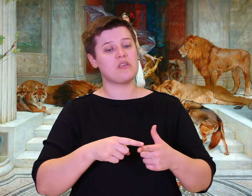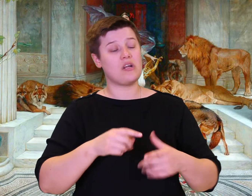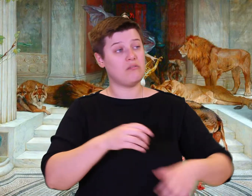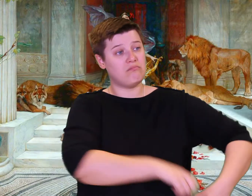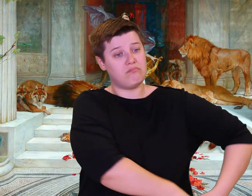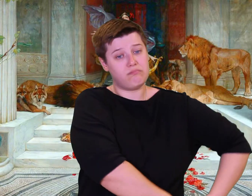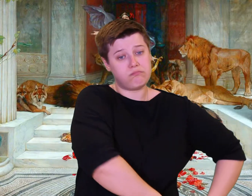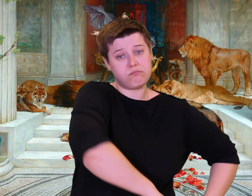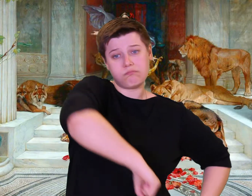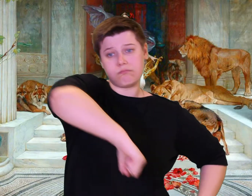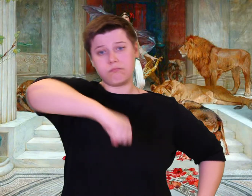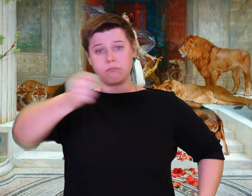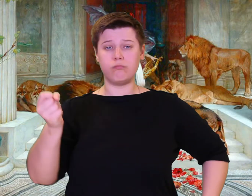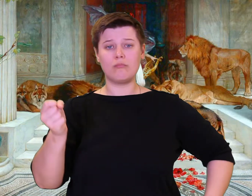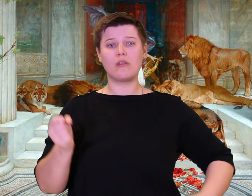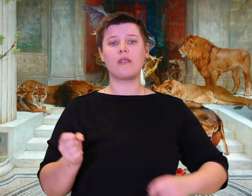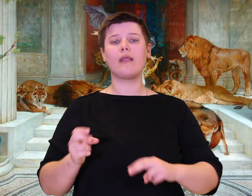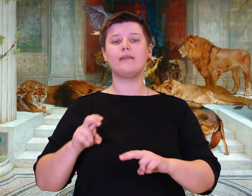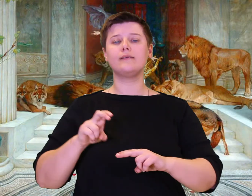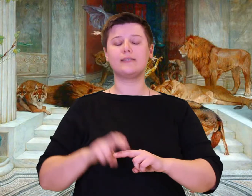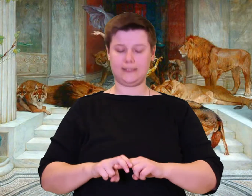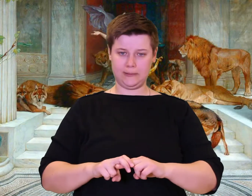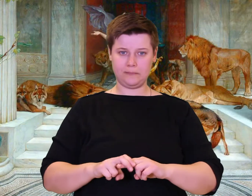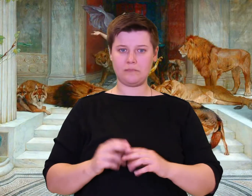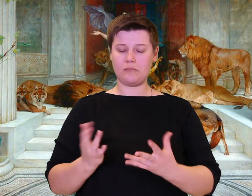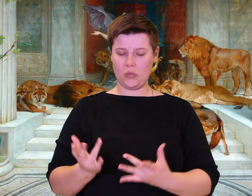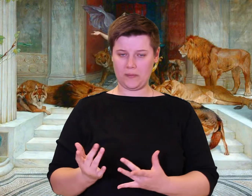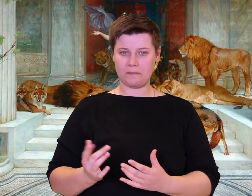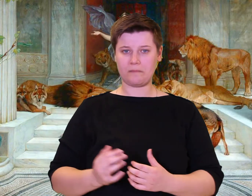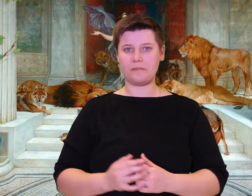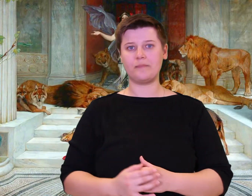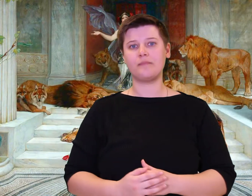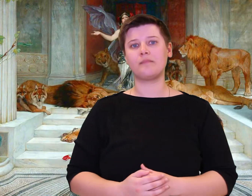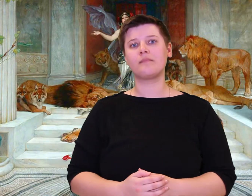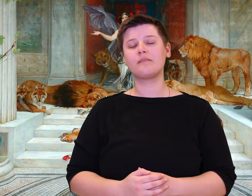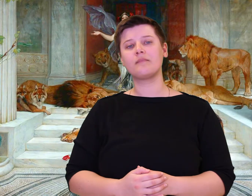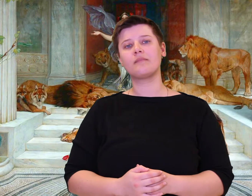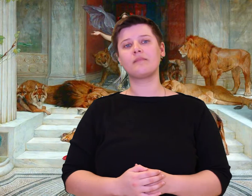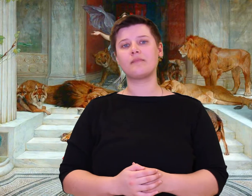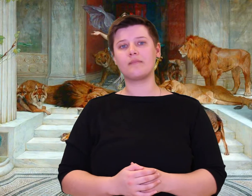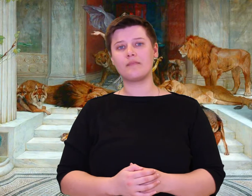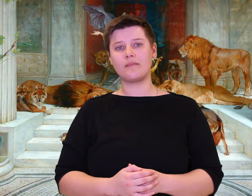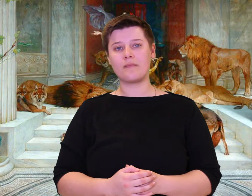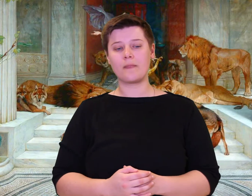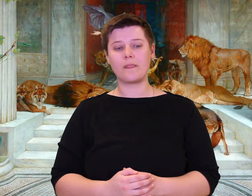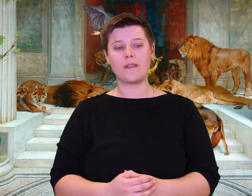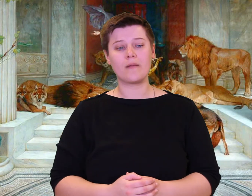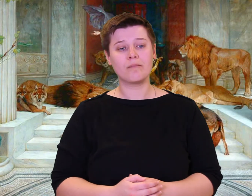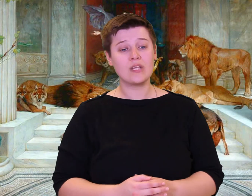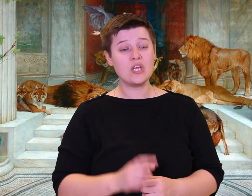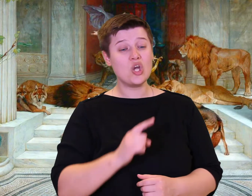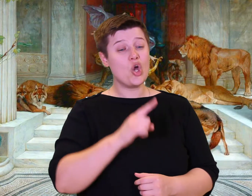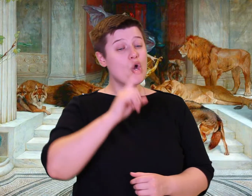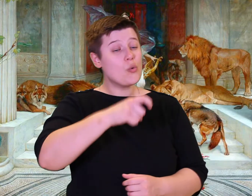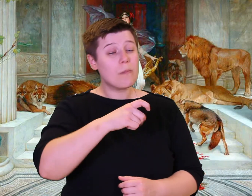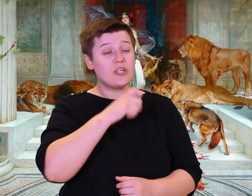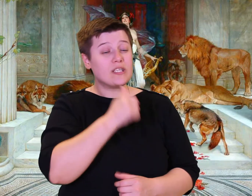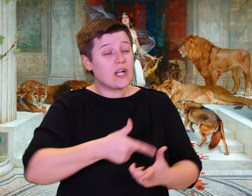heap the fire with meat and offer to Tiresias alone, a ram pure and black, the best of all your flock.